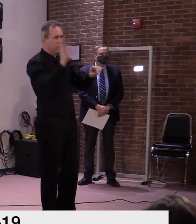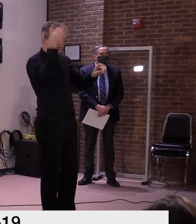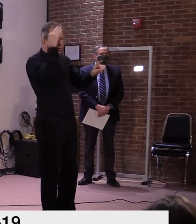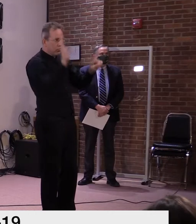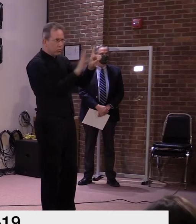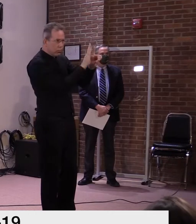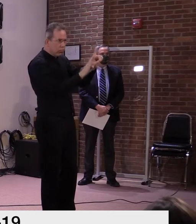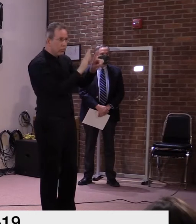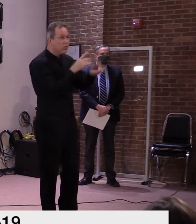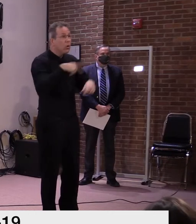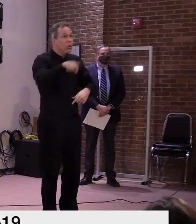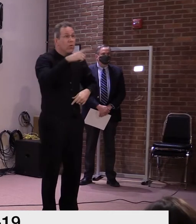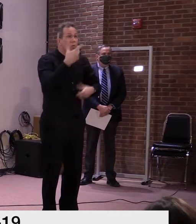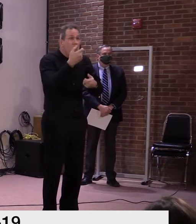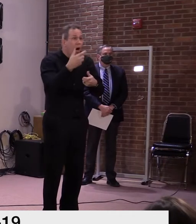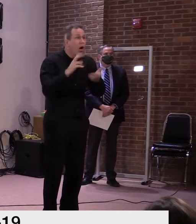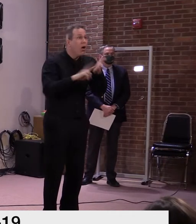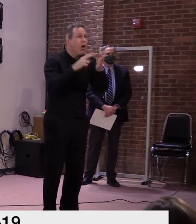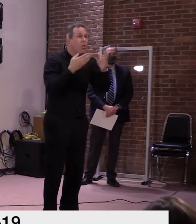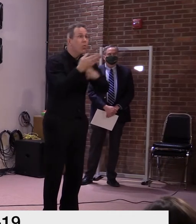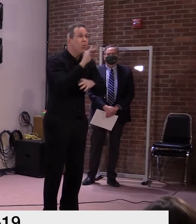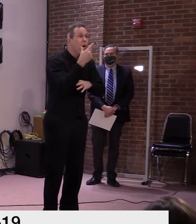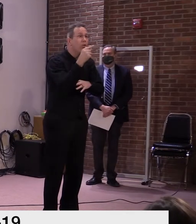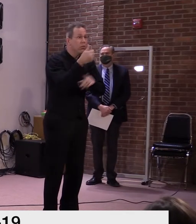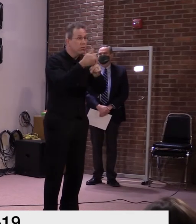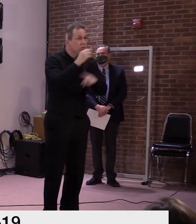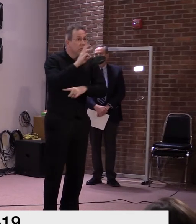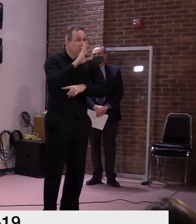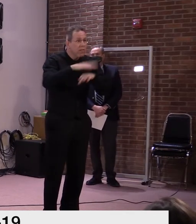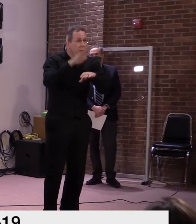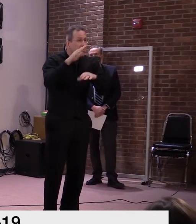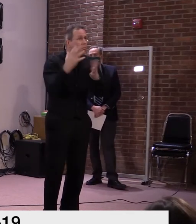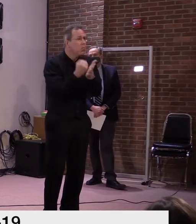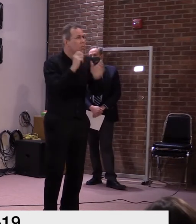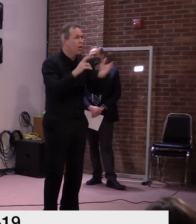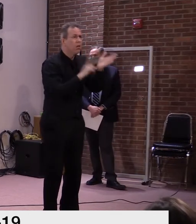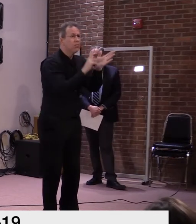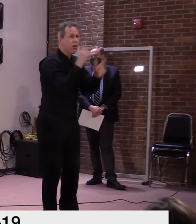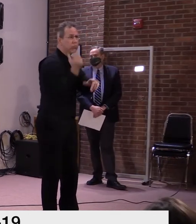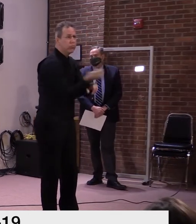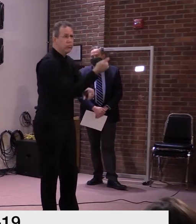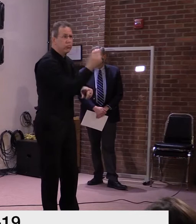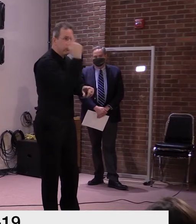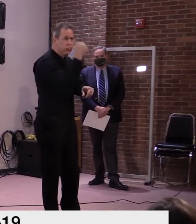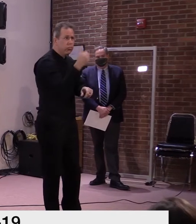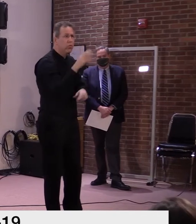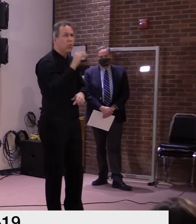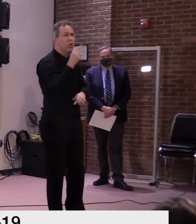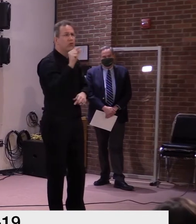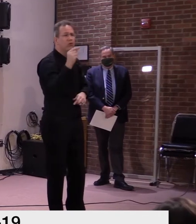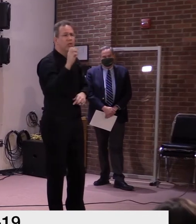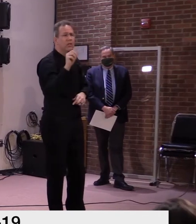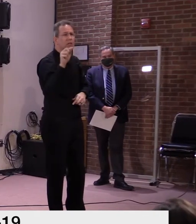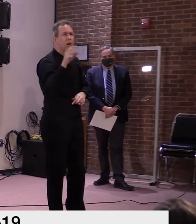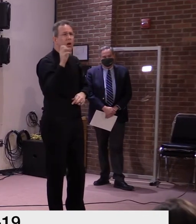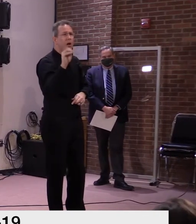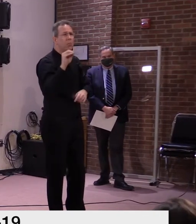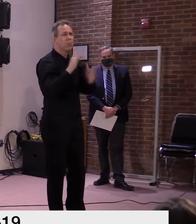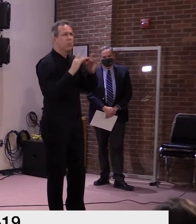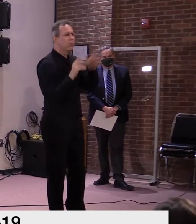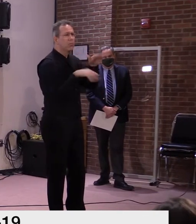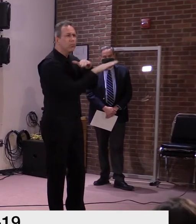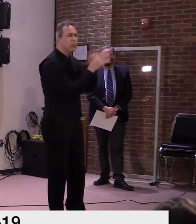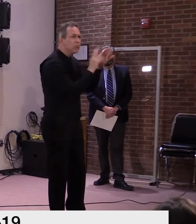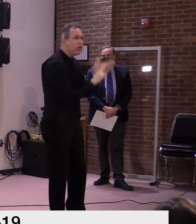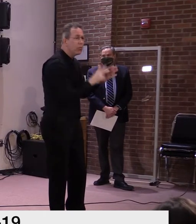get an appointment with Walgreens, you can visit their website. But again, everyone in this age band will be